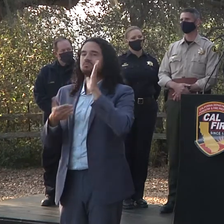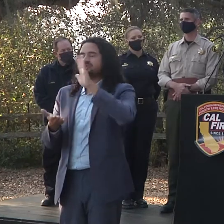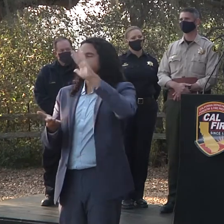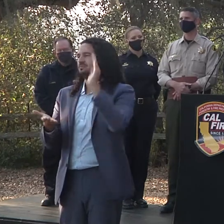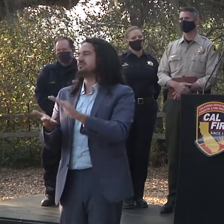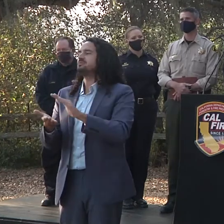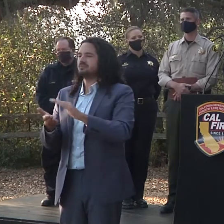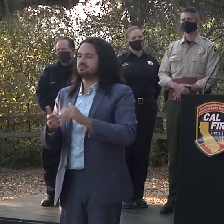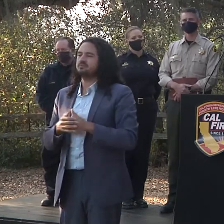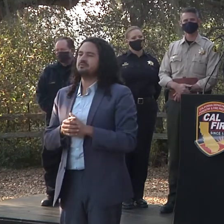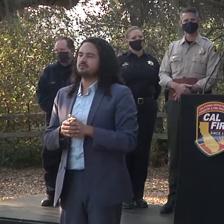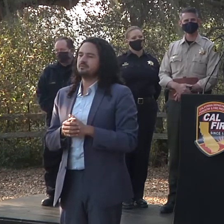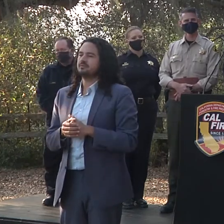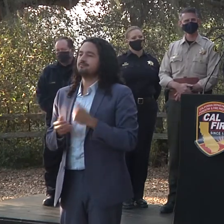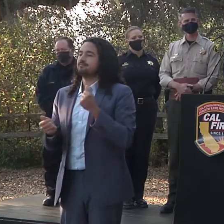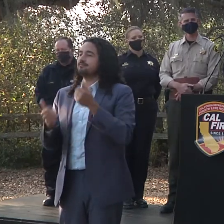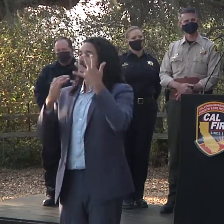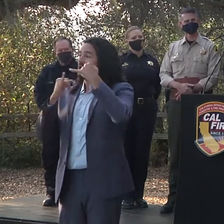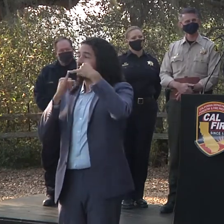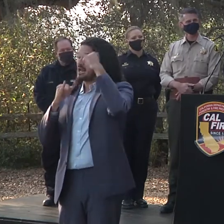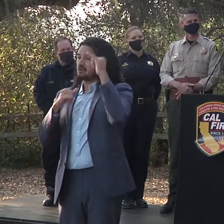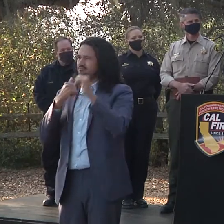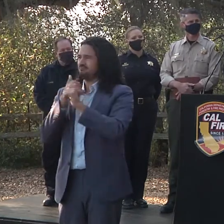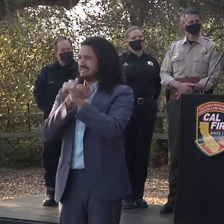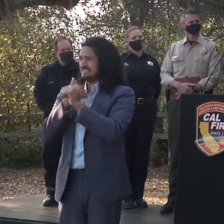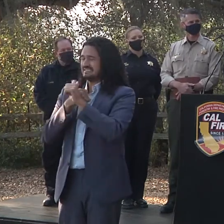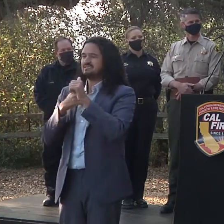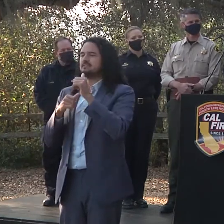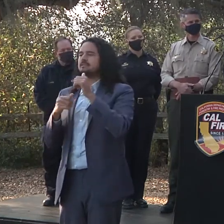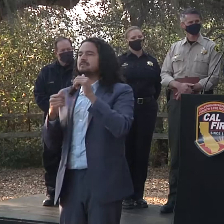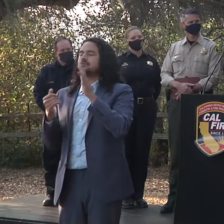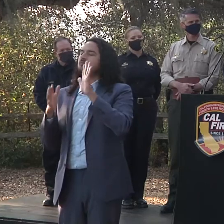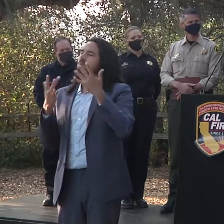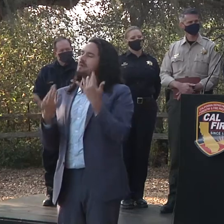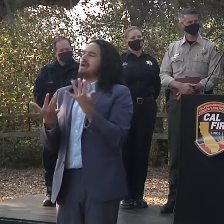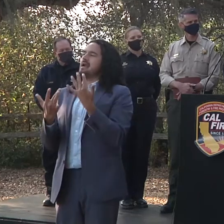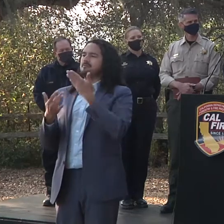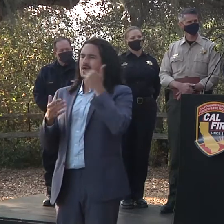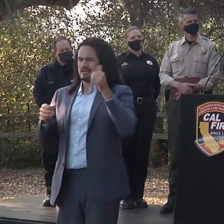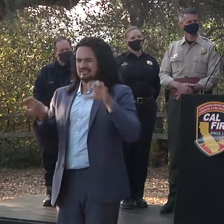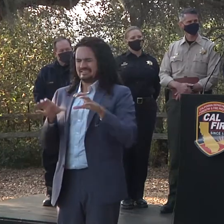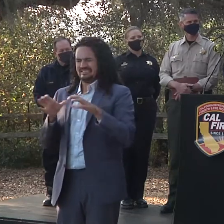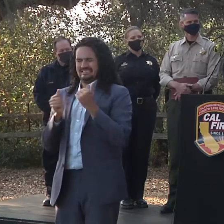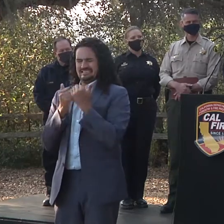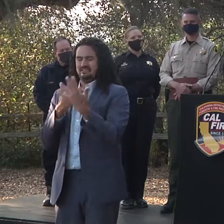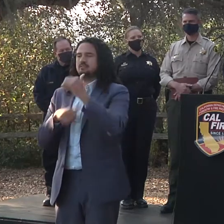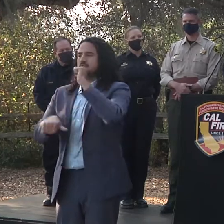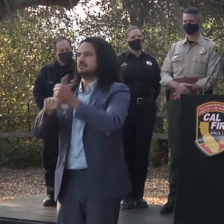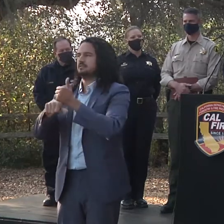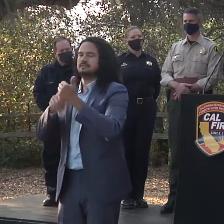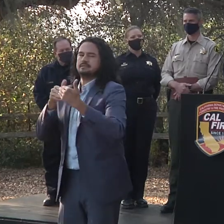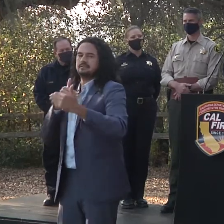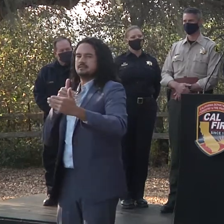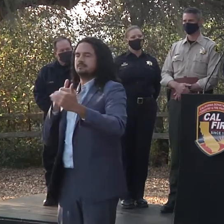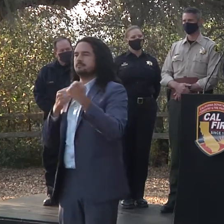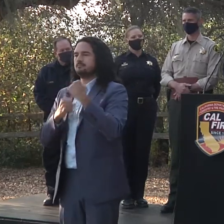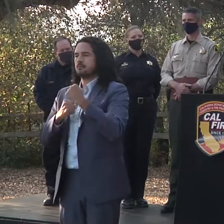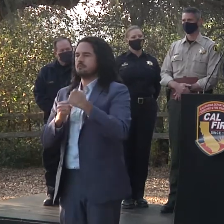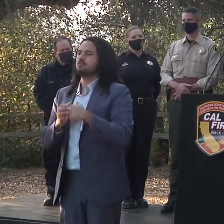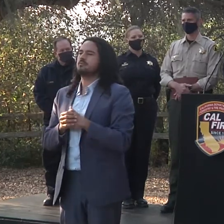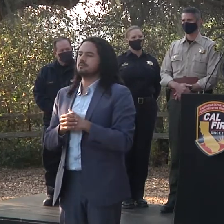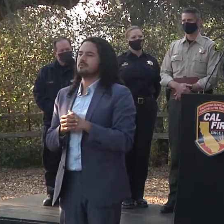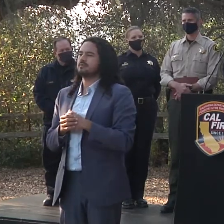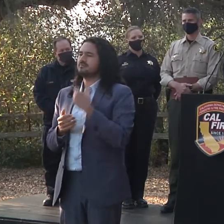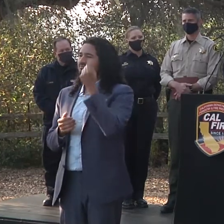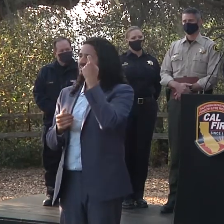fire lines and that threat to the fire lines. So a lot more active burning there today, especially before we start getting into that warmer and drier weather